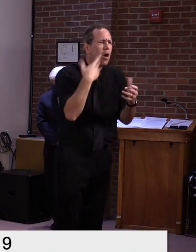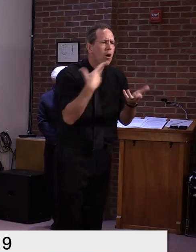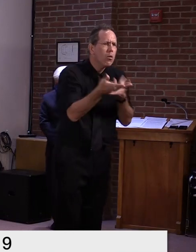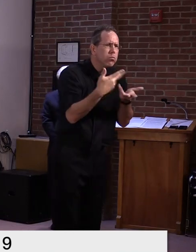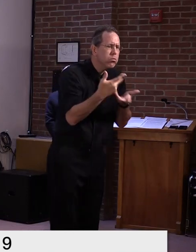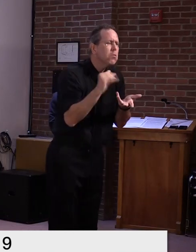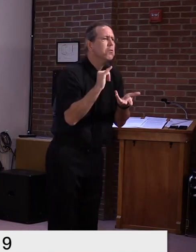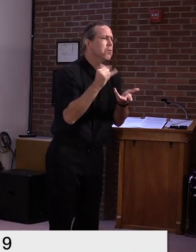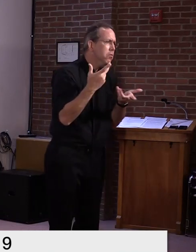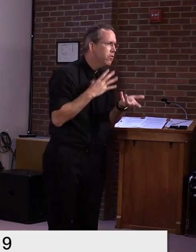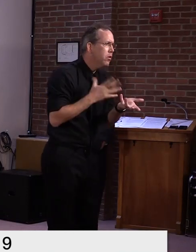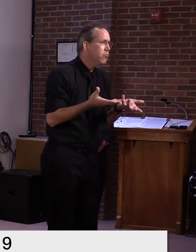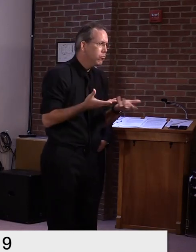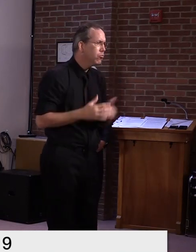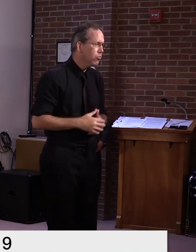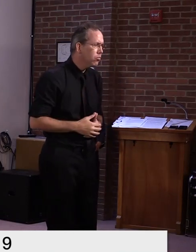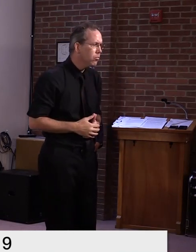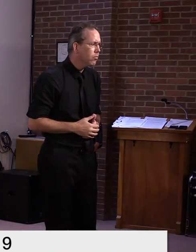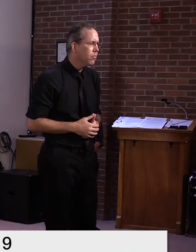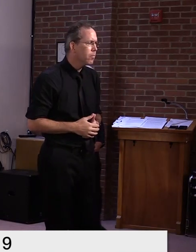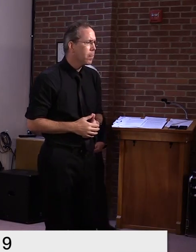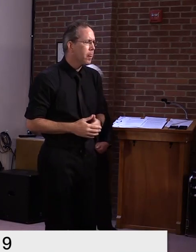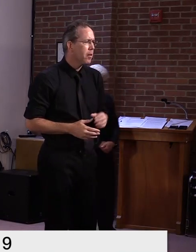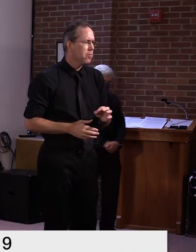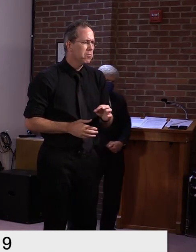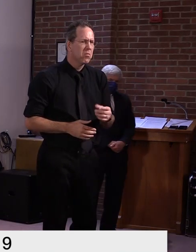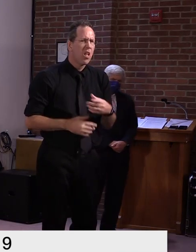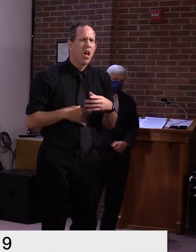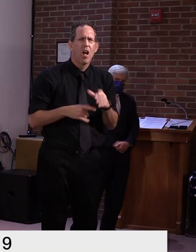further. Okay, thank you.